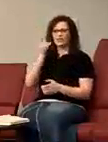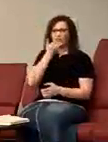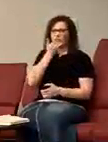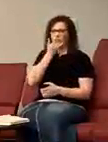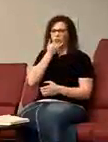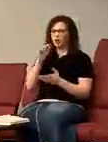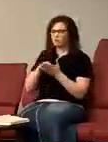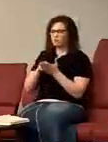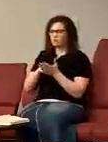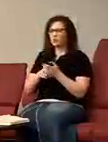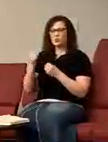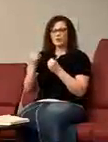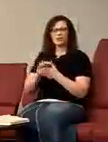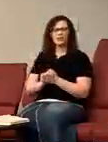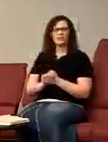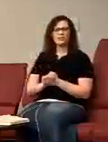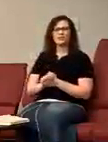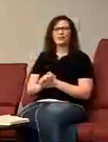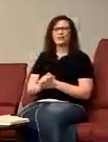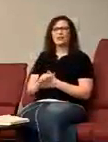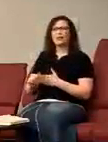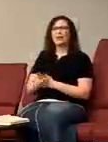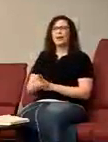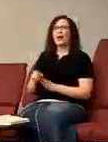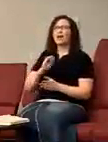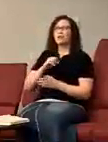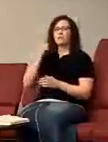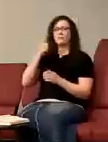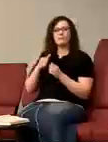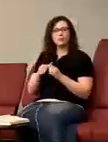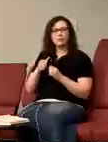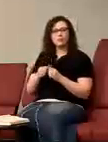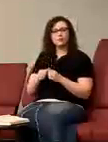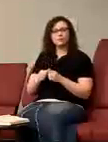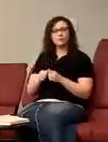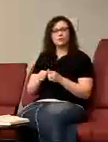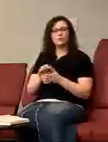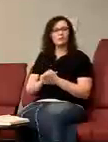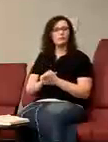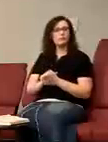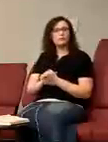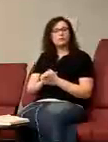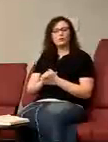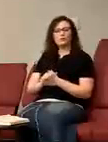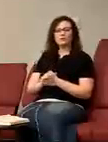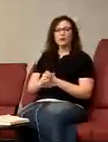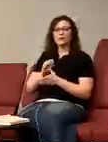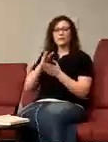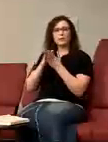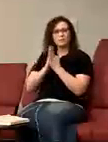to get the car, I said, Lord, help me pick out a good one, and help me pay for it soon. And